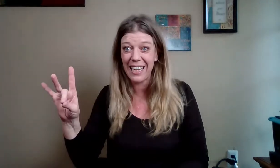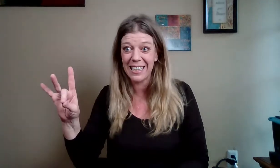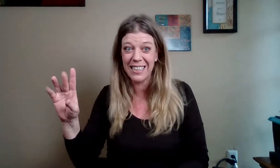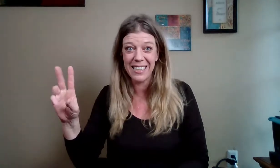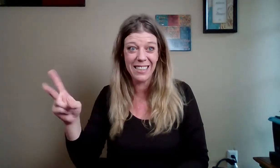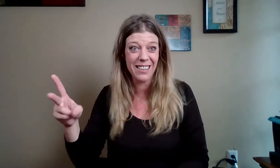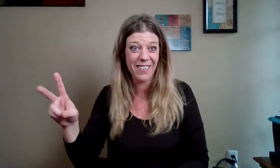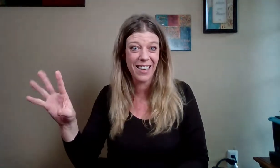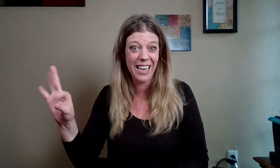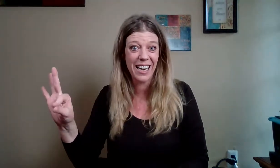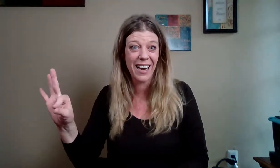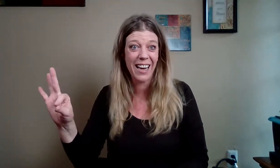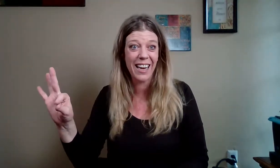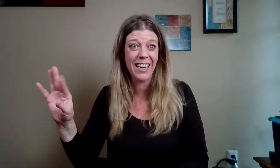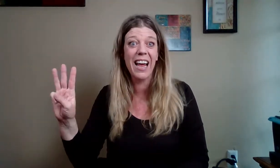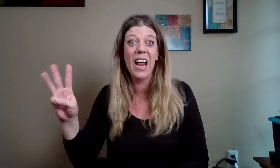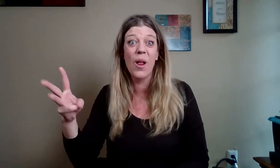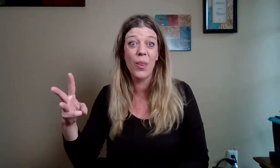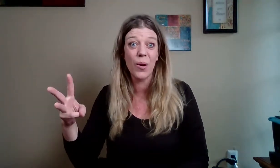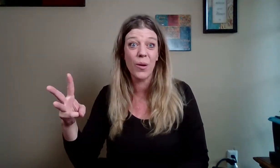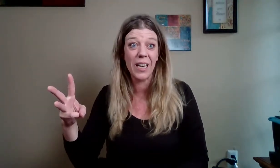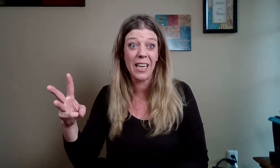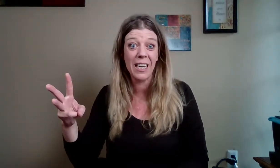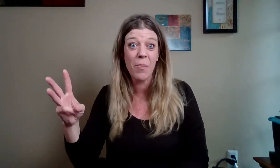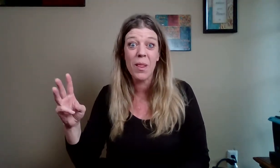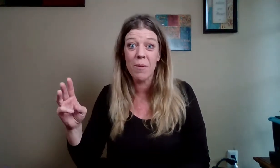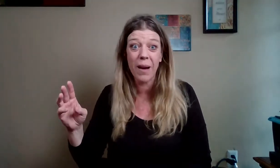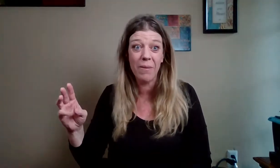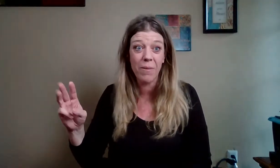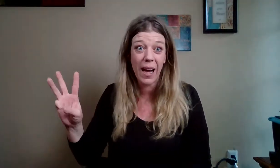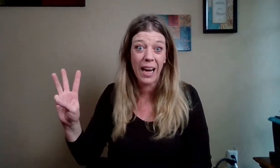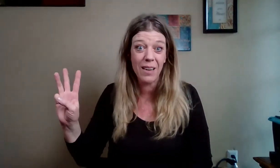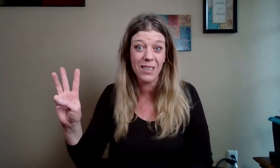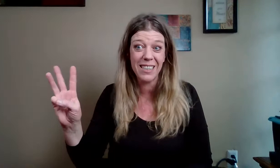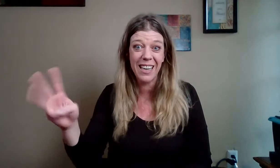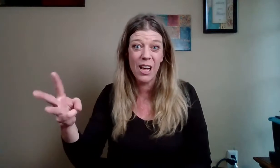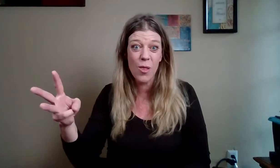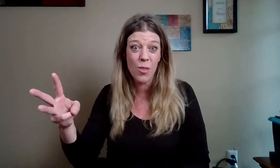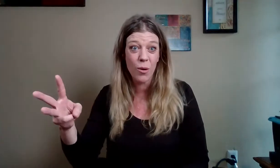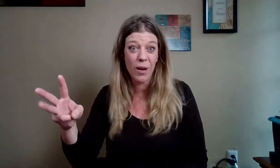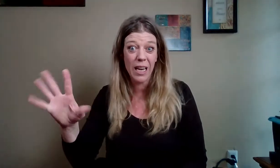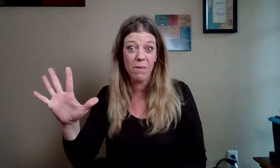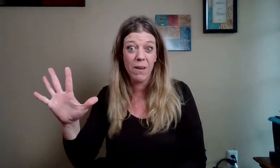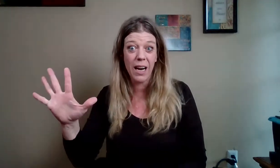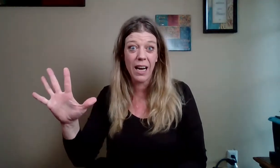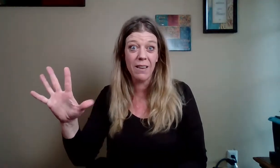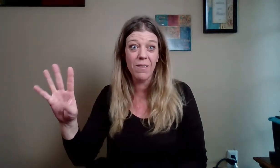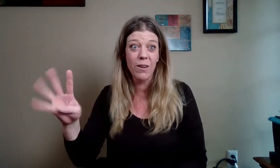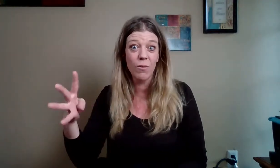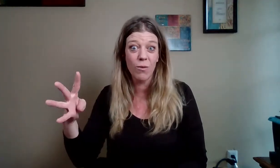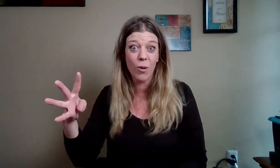28, 29, 30, by 5s, 35,